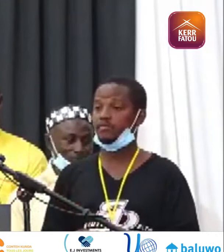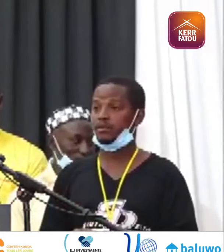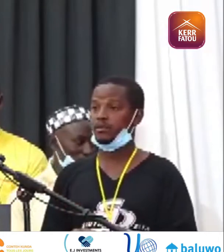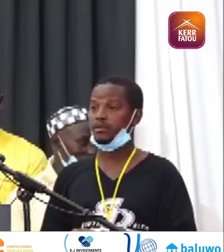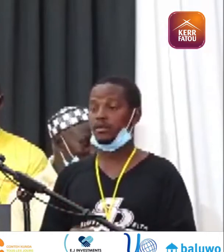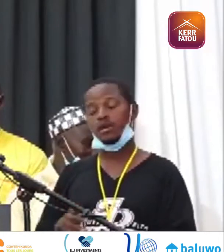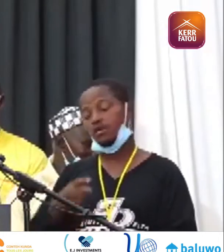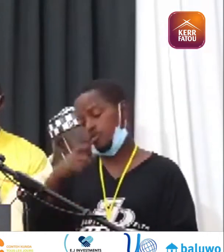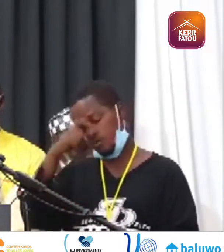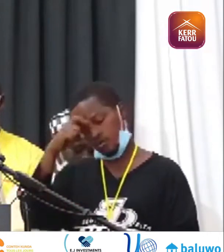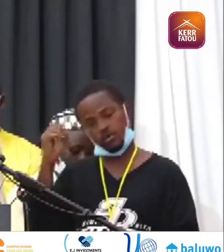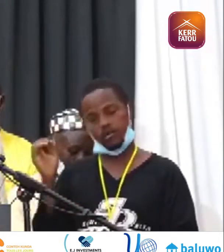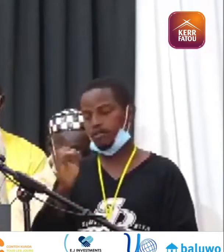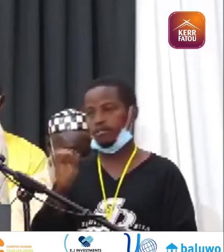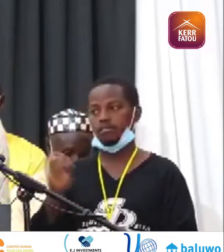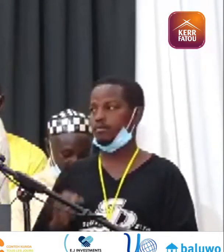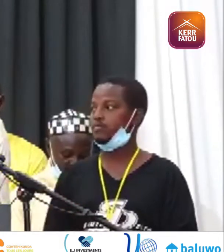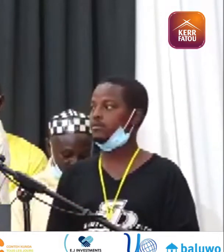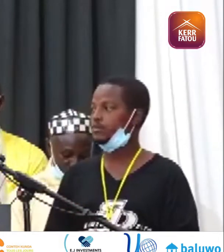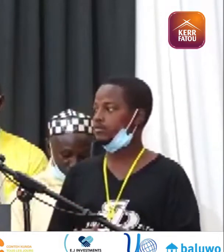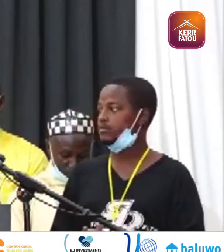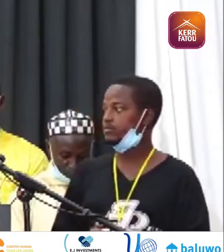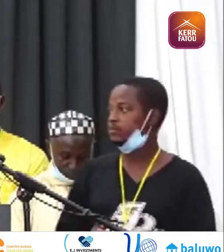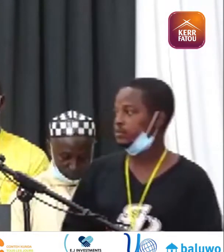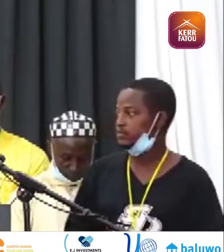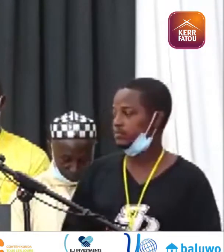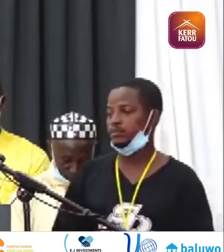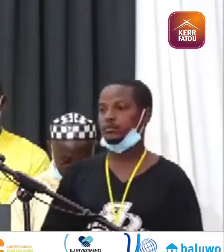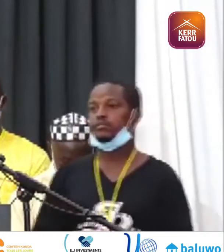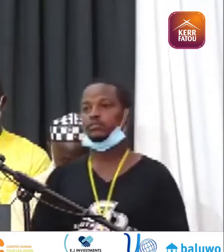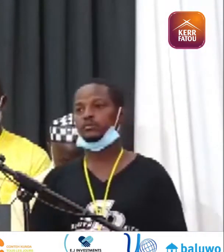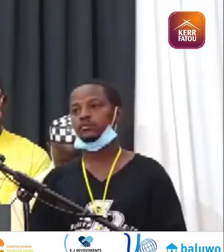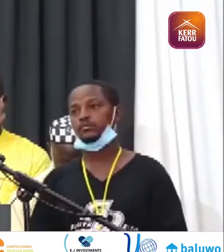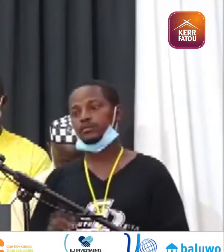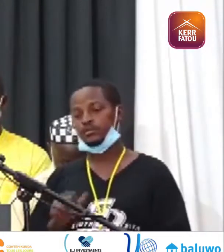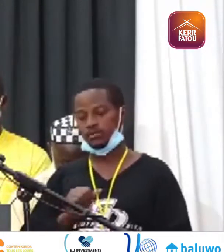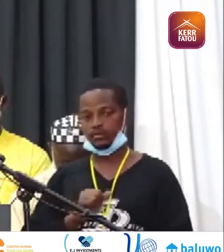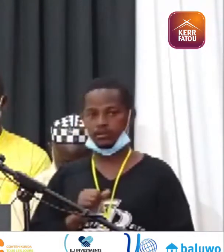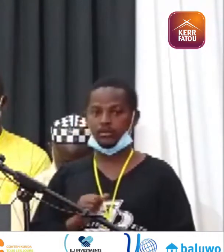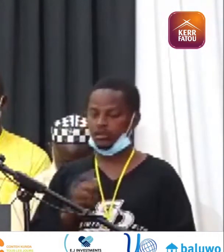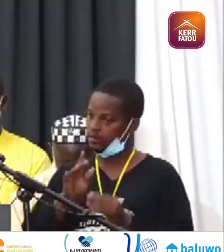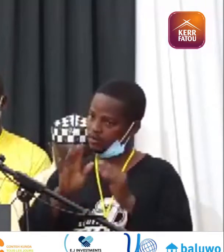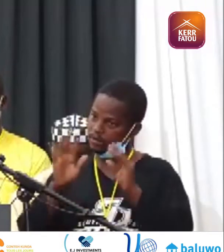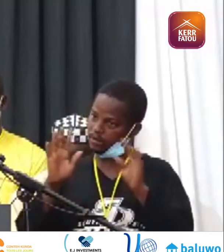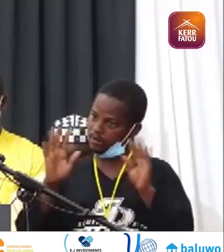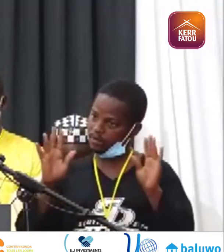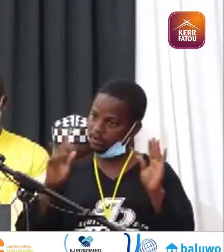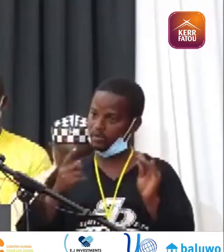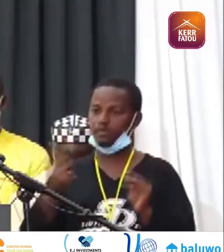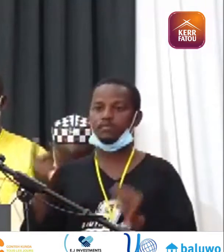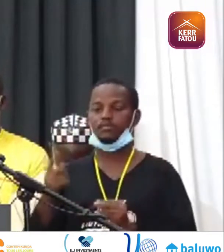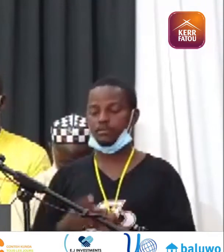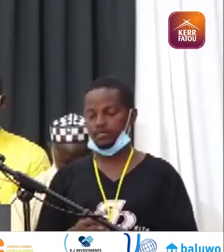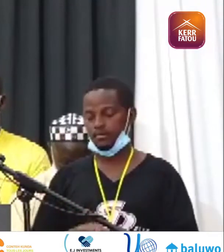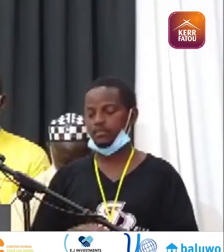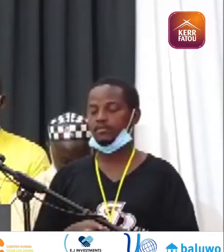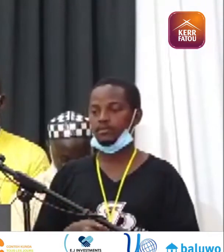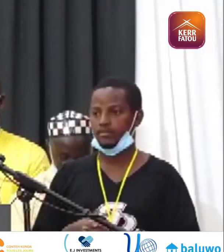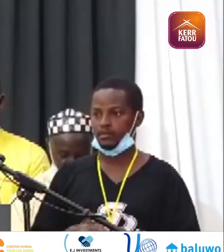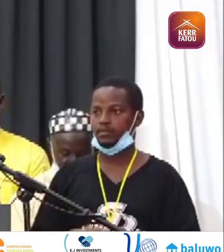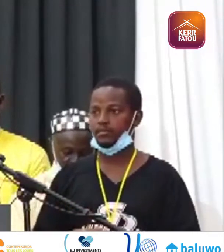are unemployed. They are not earning salary. So I think you should still give them a round of